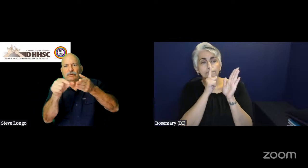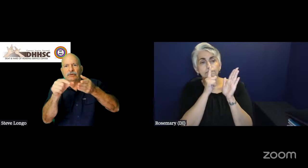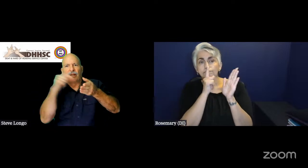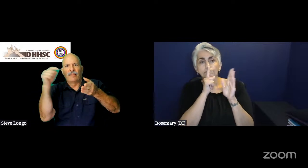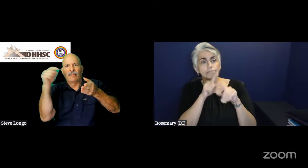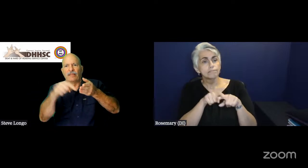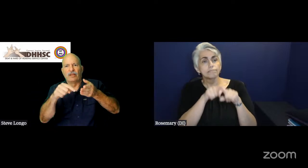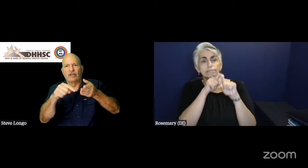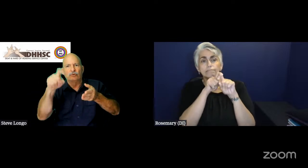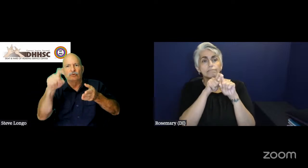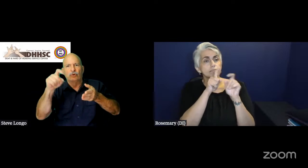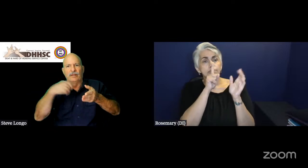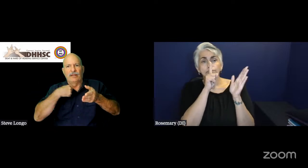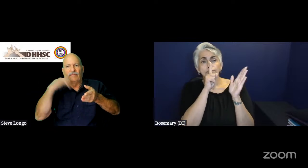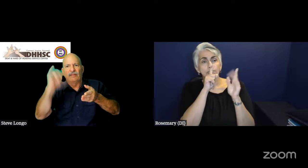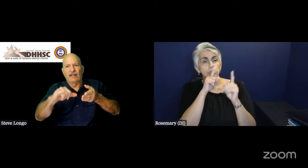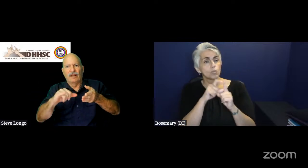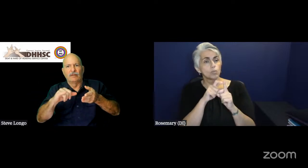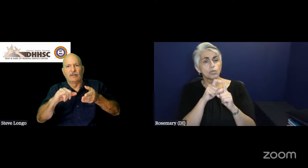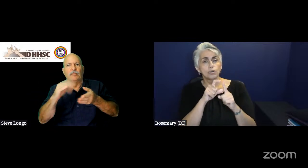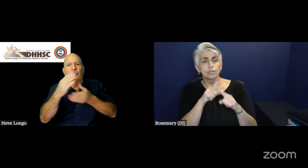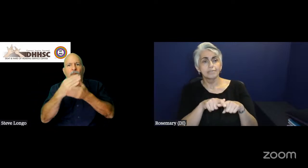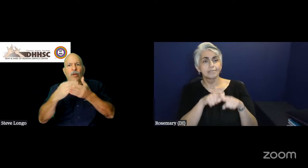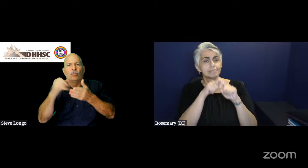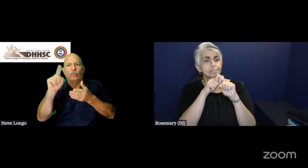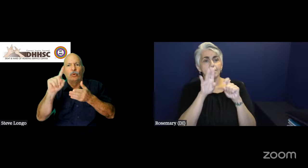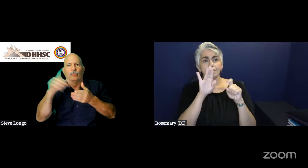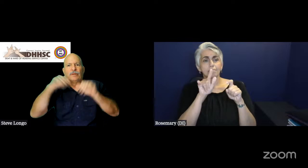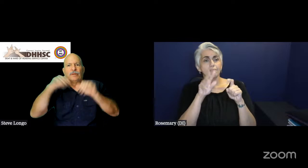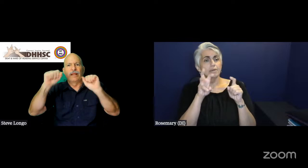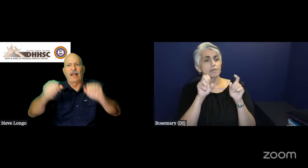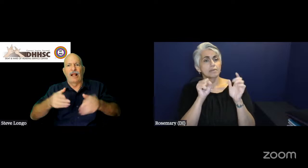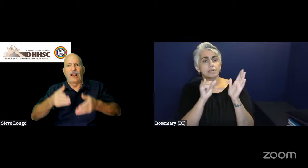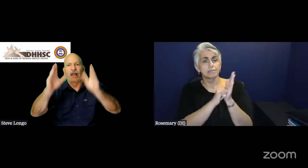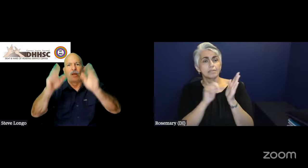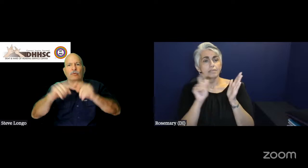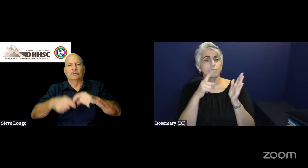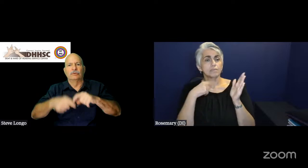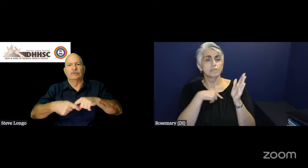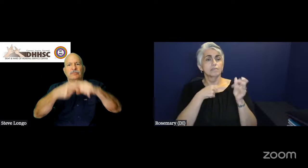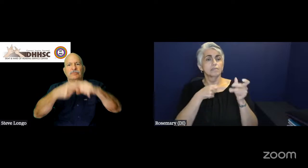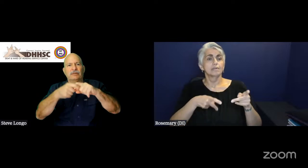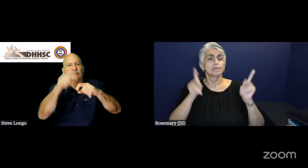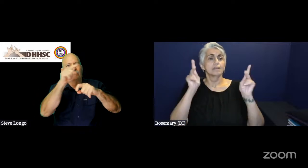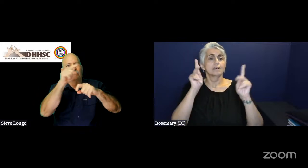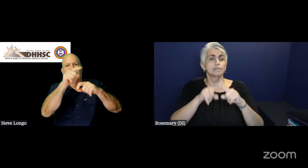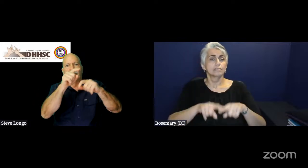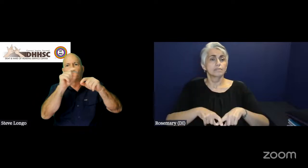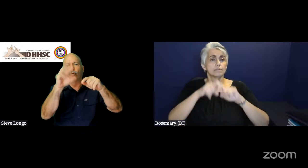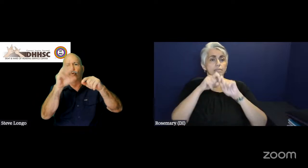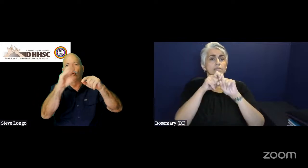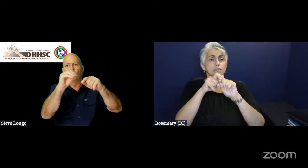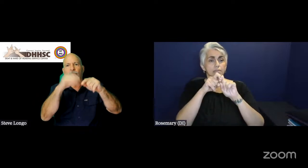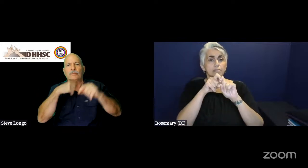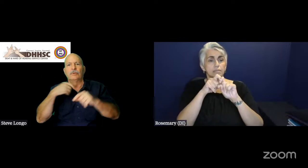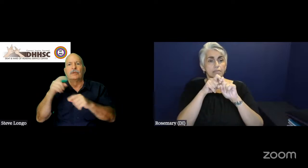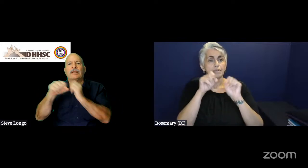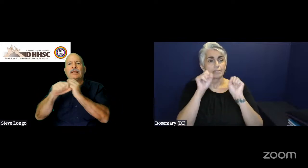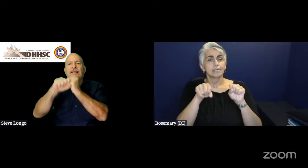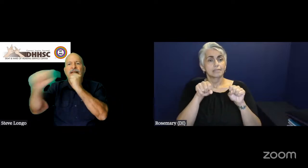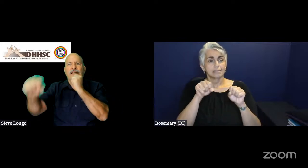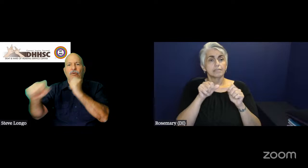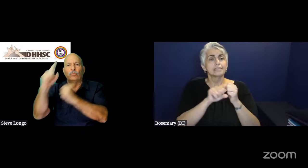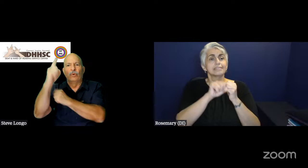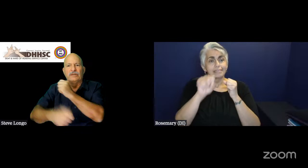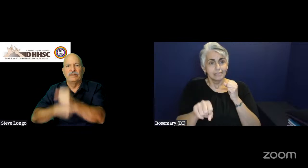extension of the term. It didn't say anything about suspension or suspending the bylaws,